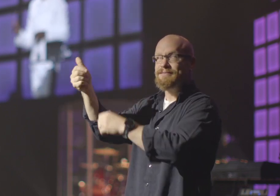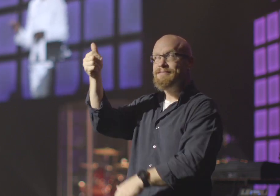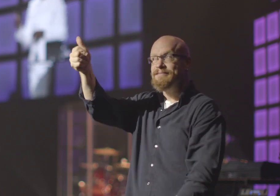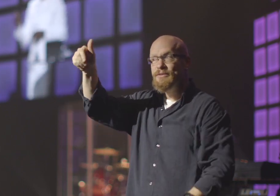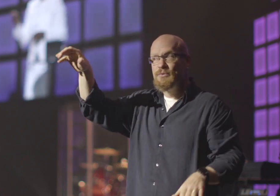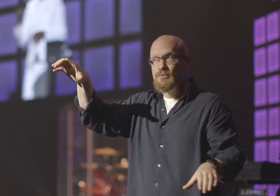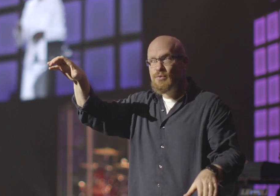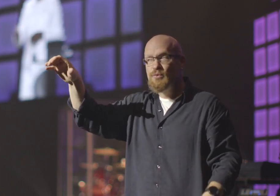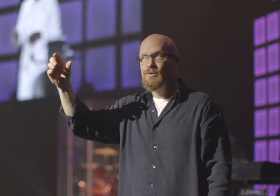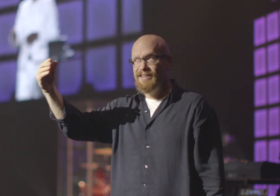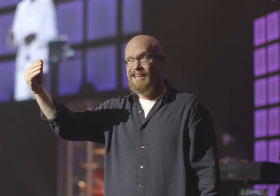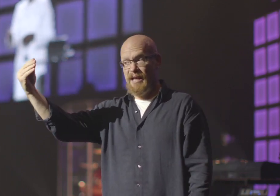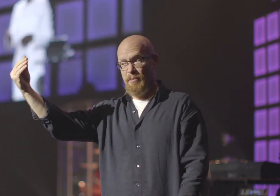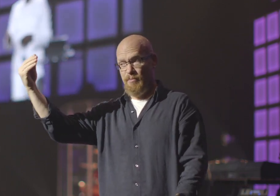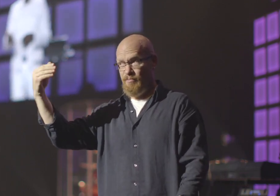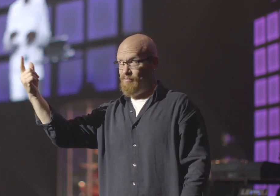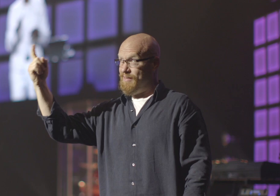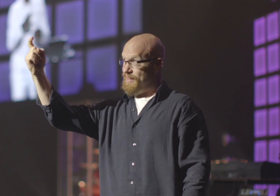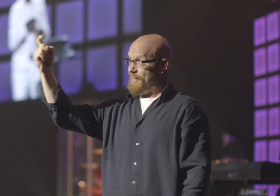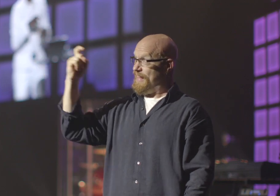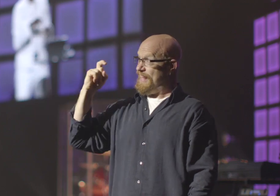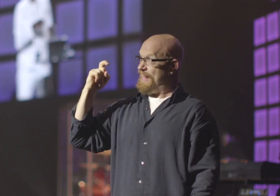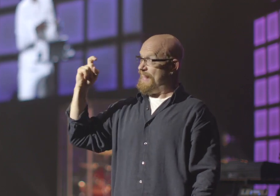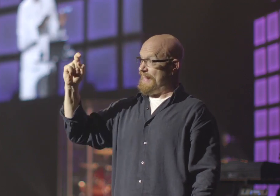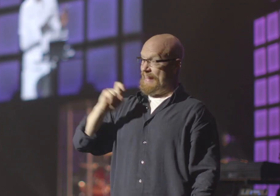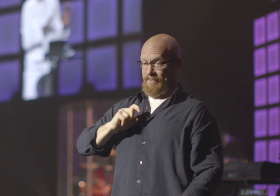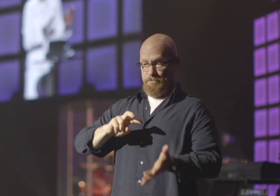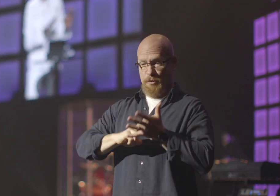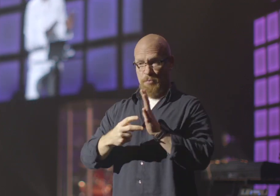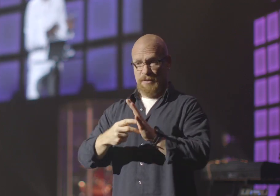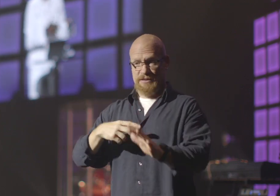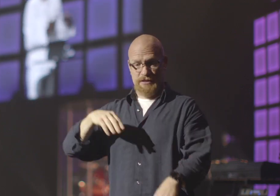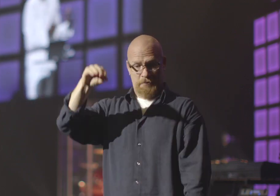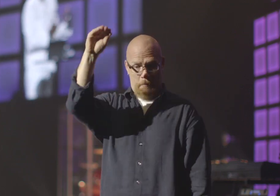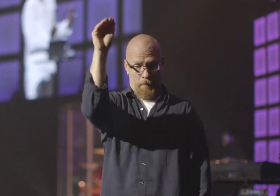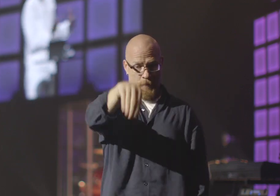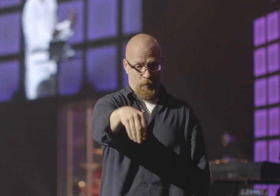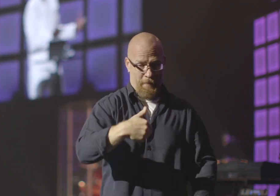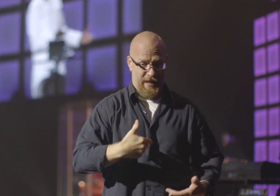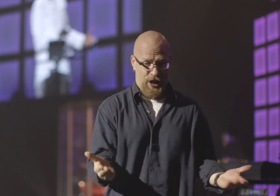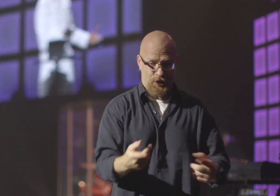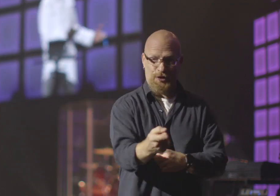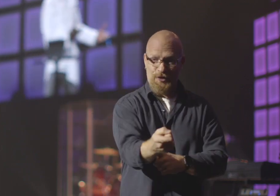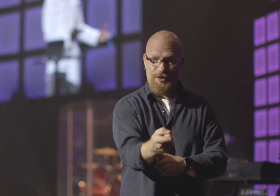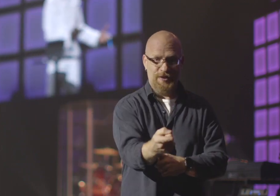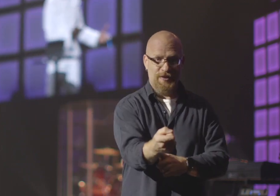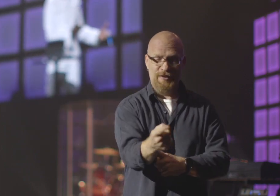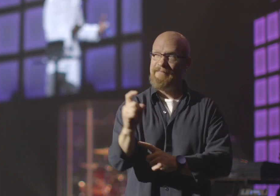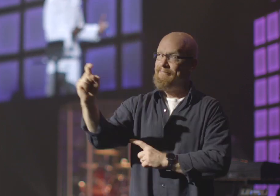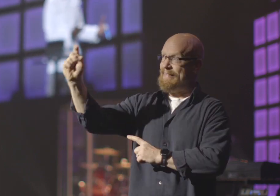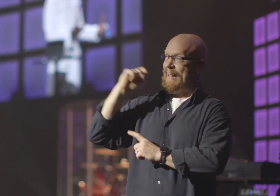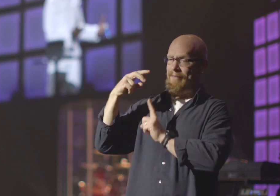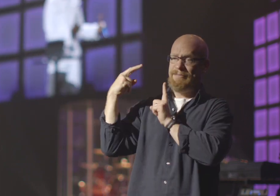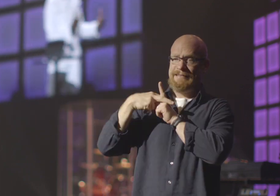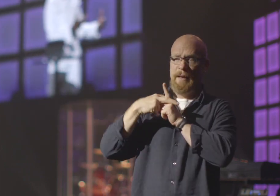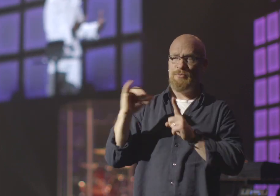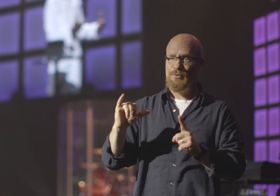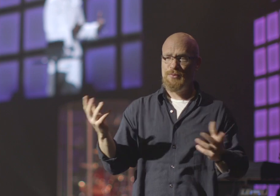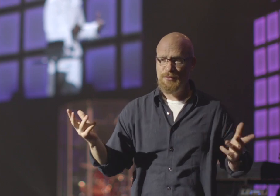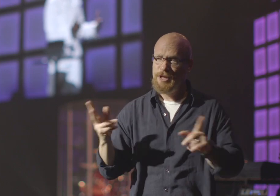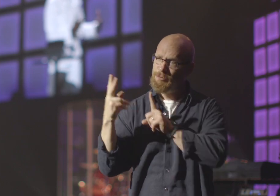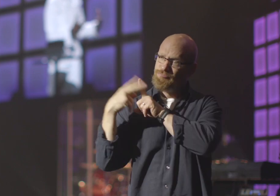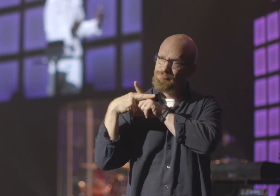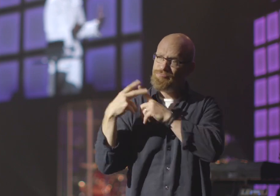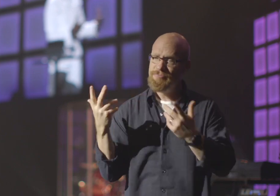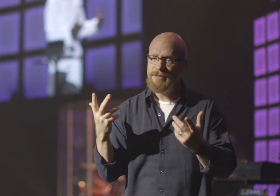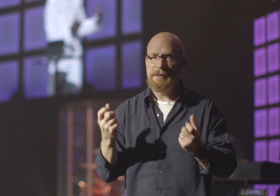he puts you in this earth realm, but you came down here in this earth realm with an assignment. And what happens is that a lot of us